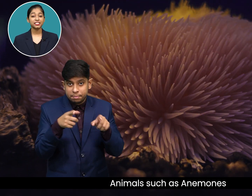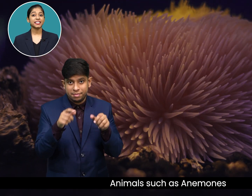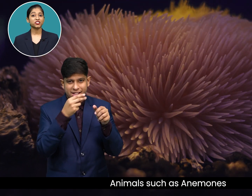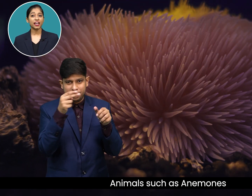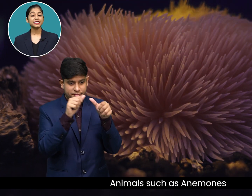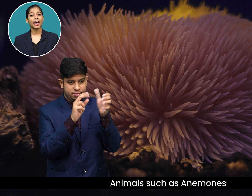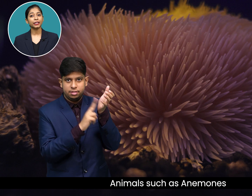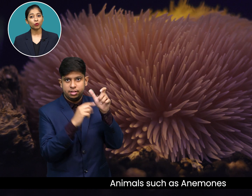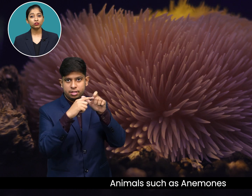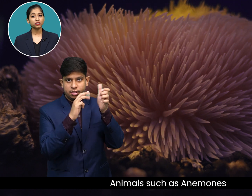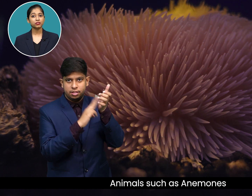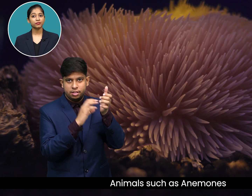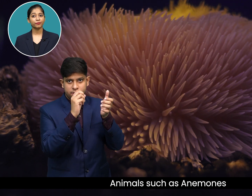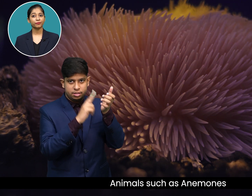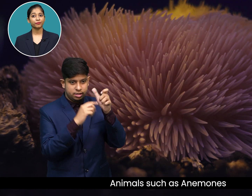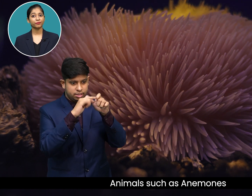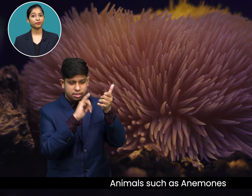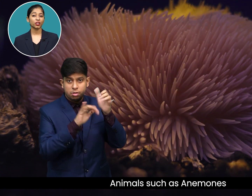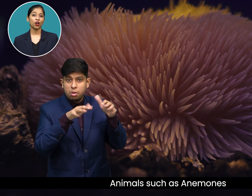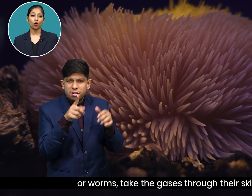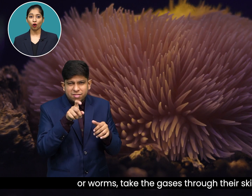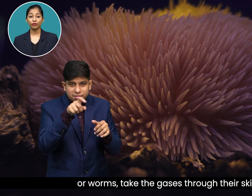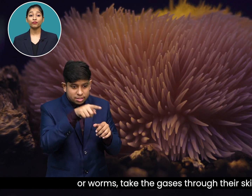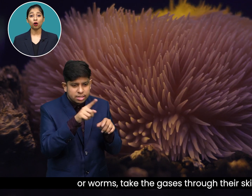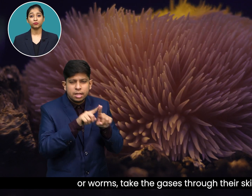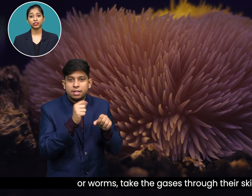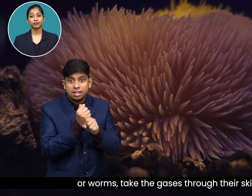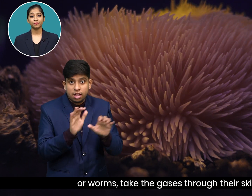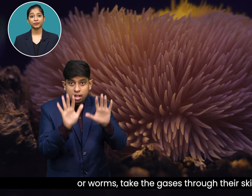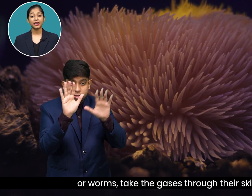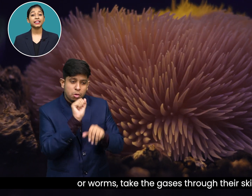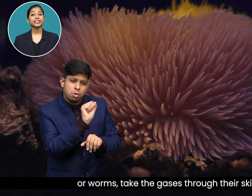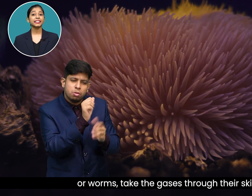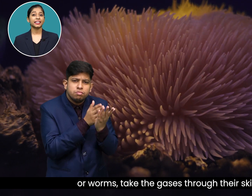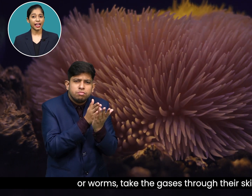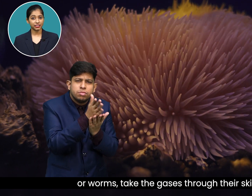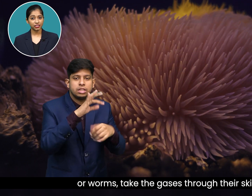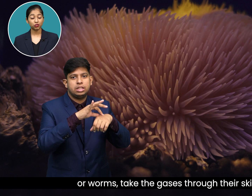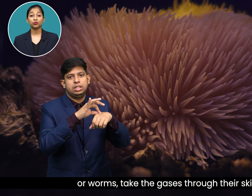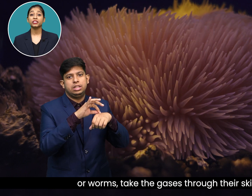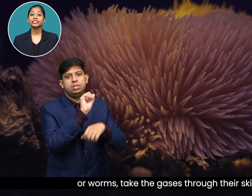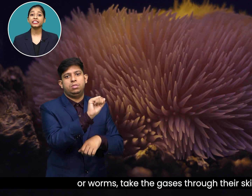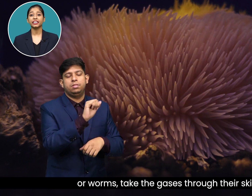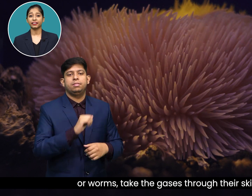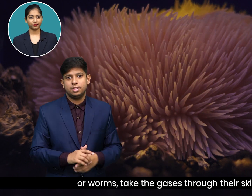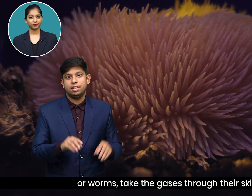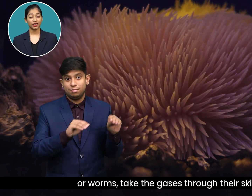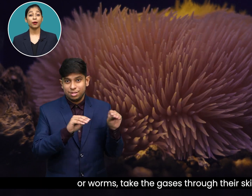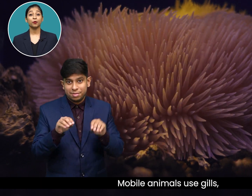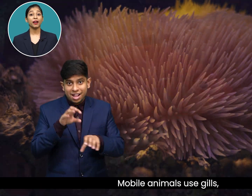Animals such as anemones or worms take the gases through their